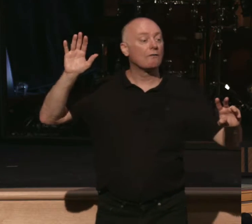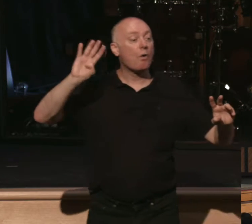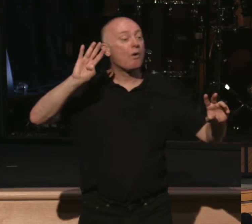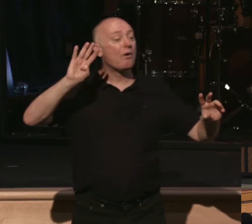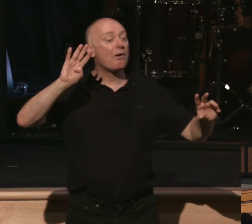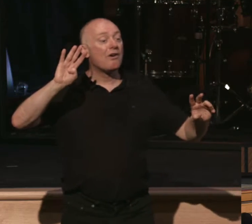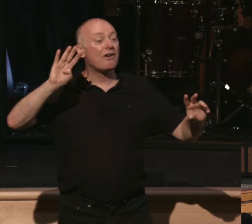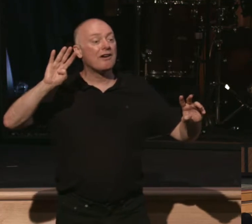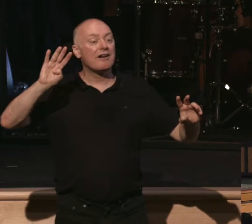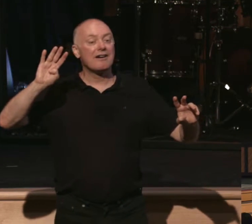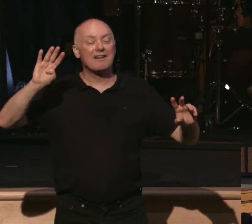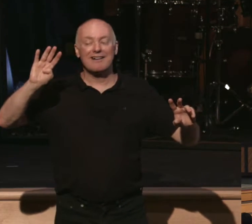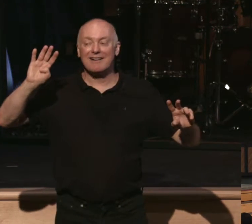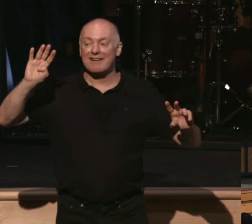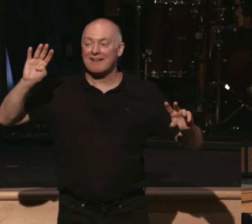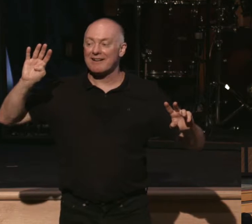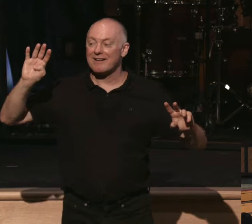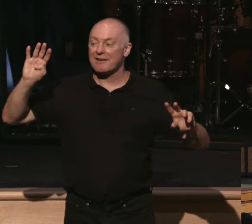4,